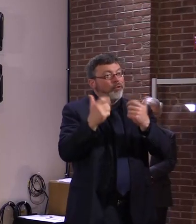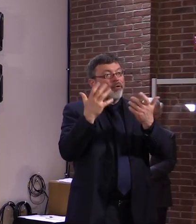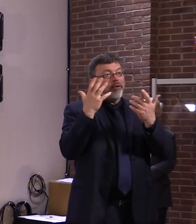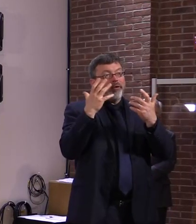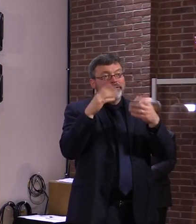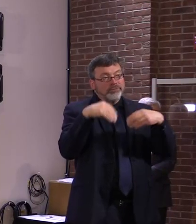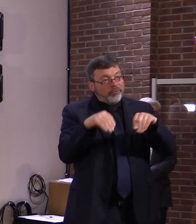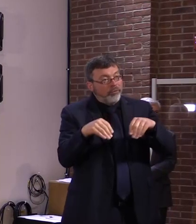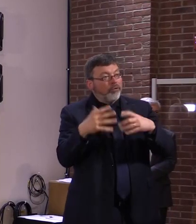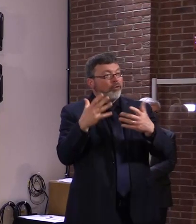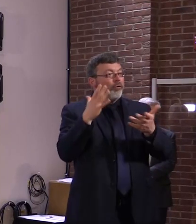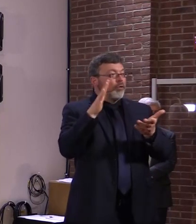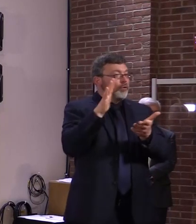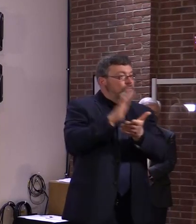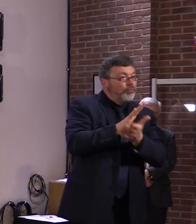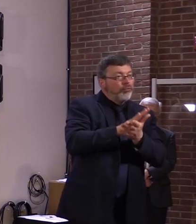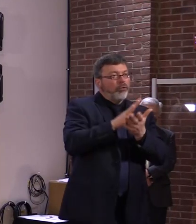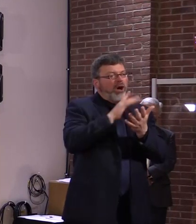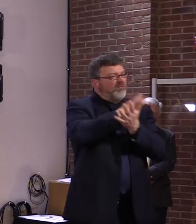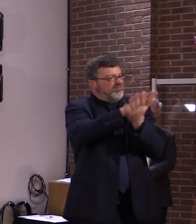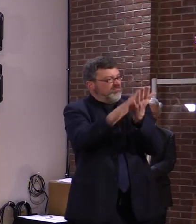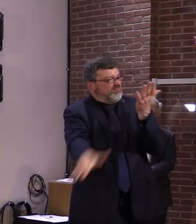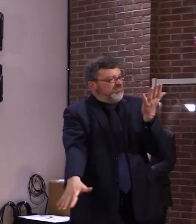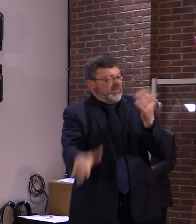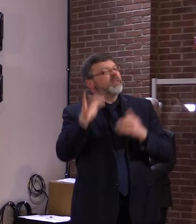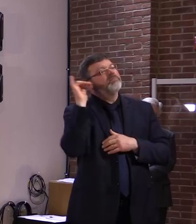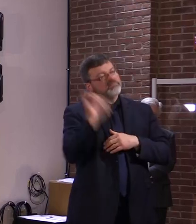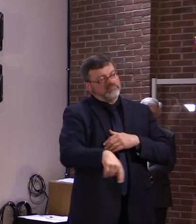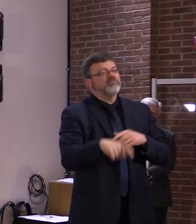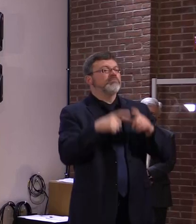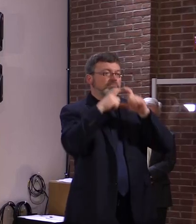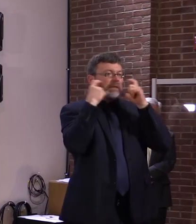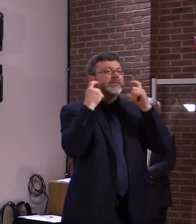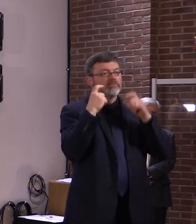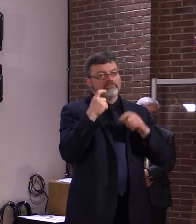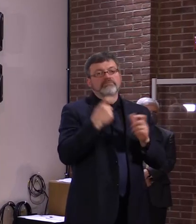and themselves from COVID. So it won't be much of